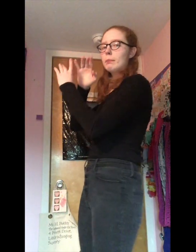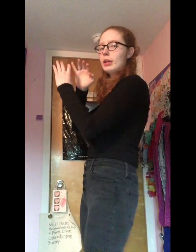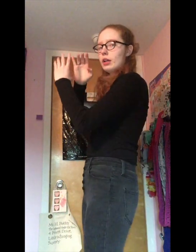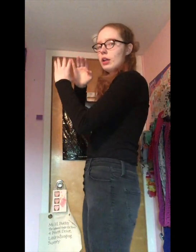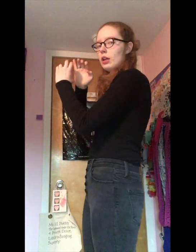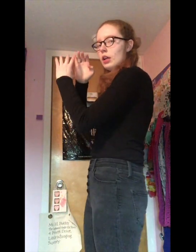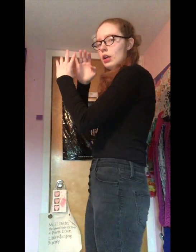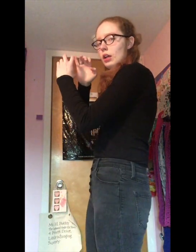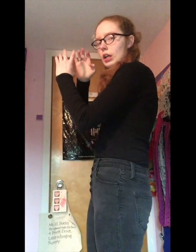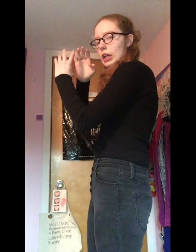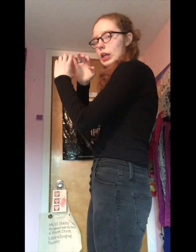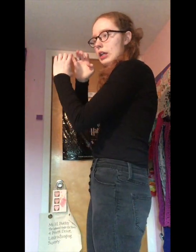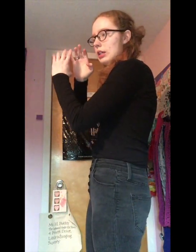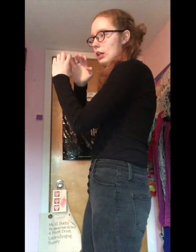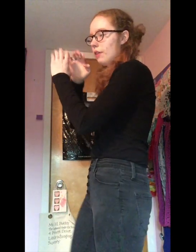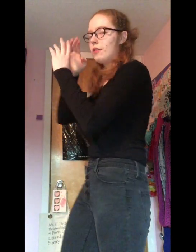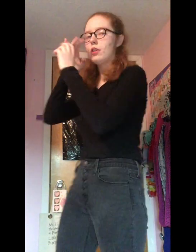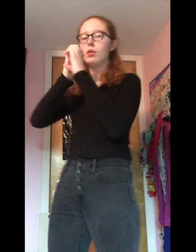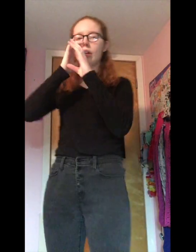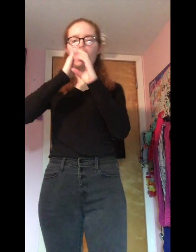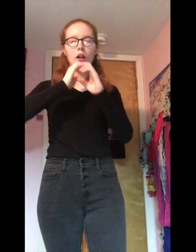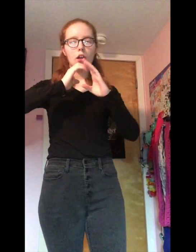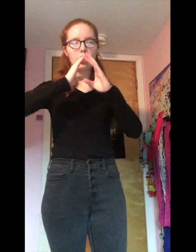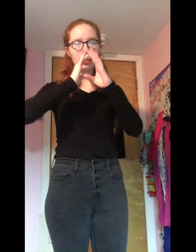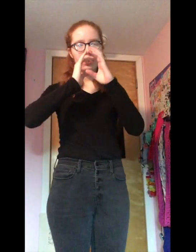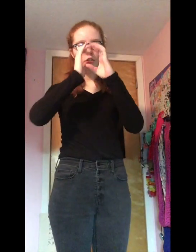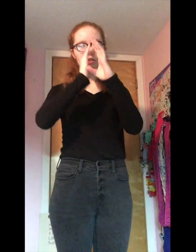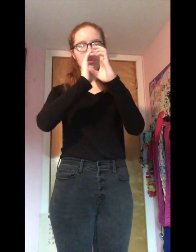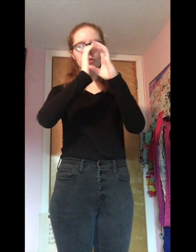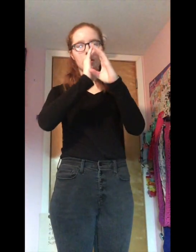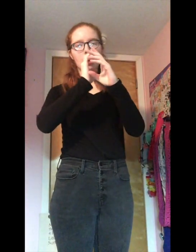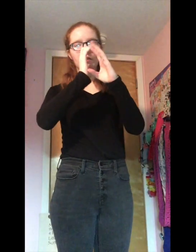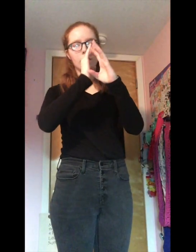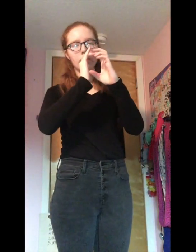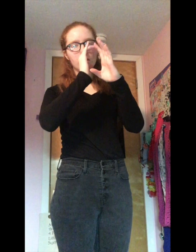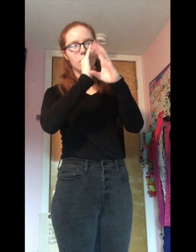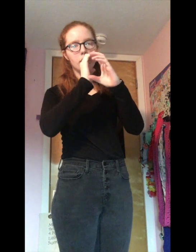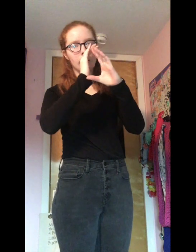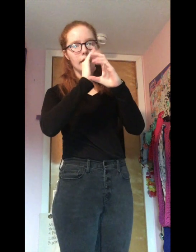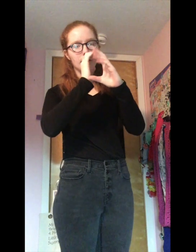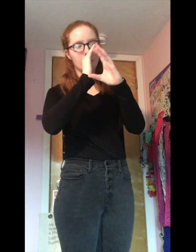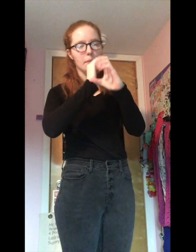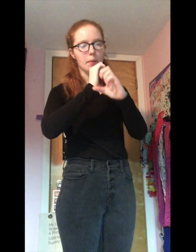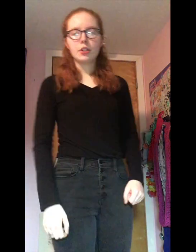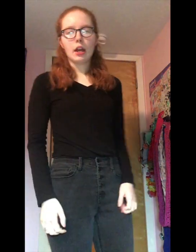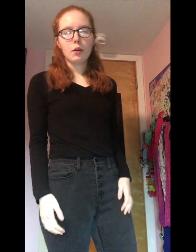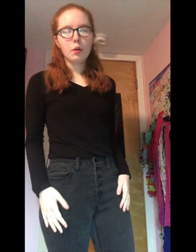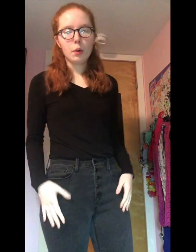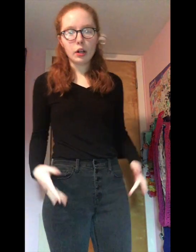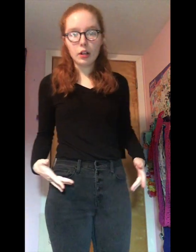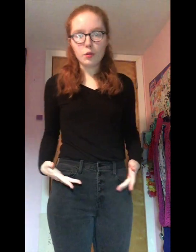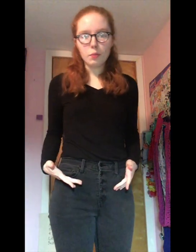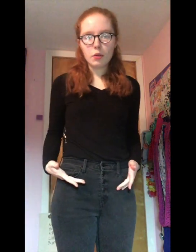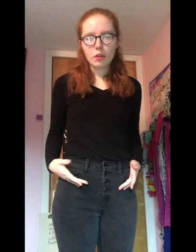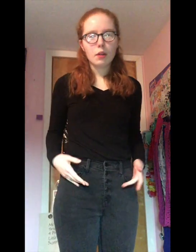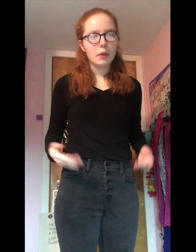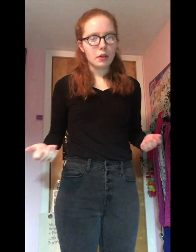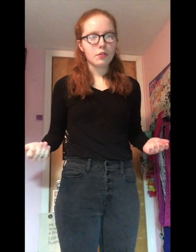trumpet. Easy enough to do there. Just do it straight out in front of you like a trumpet. Sound, we're going to use music because